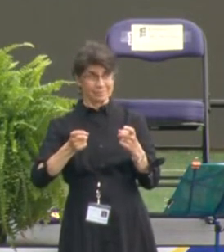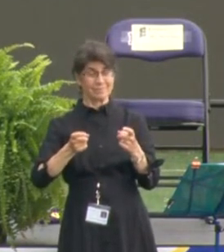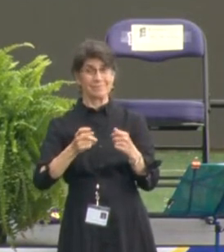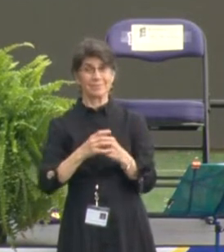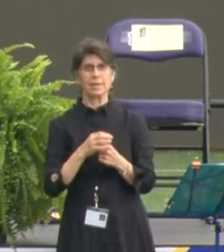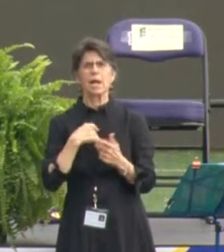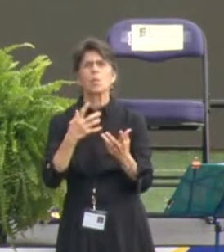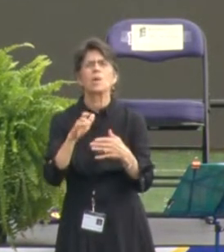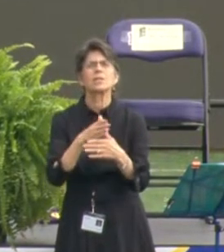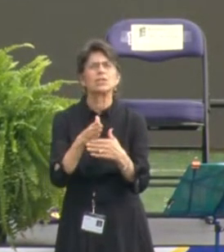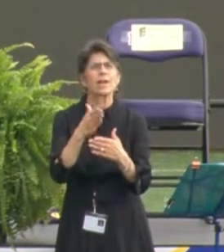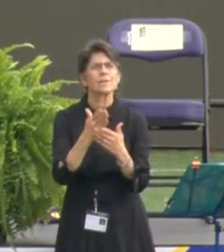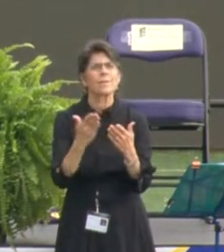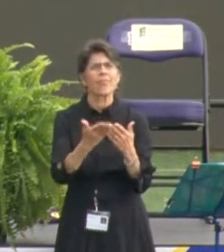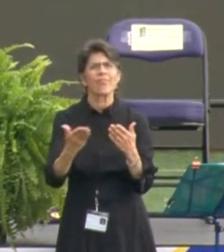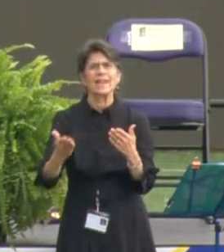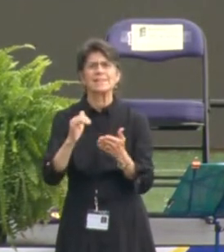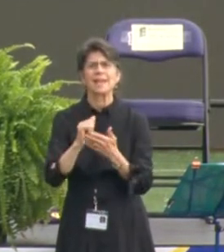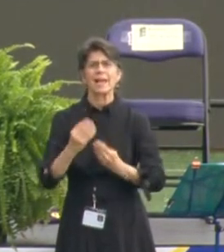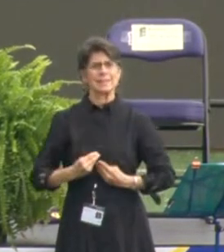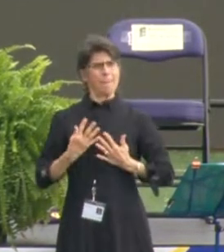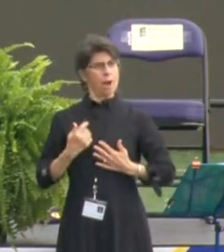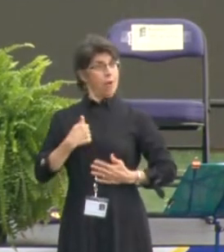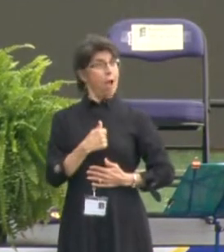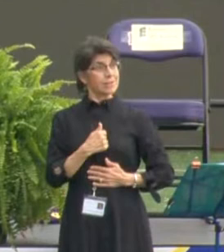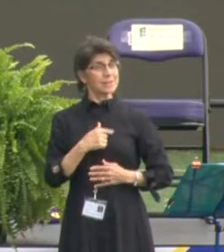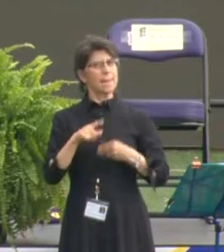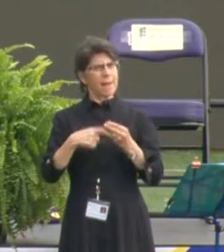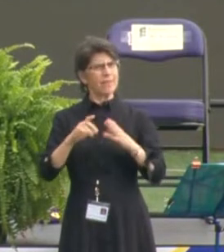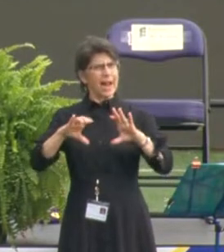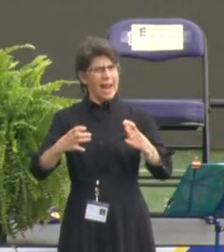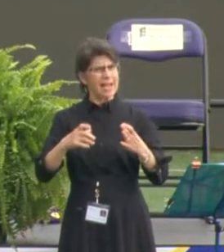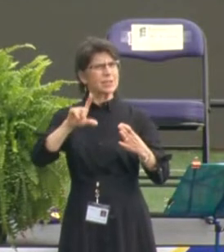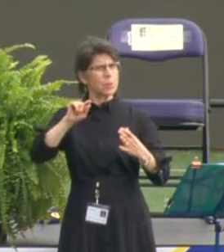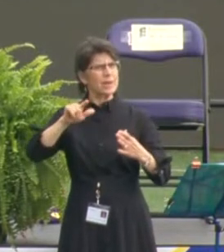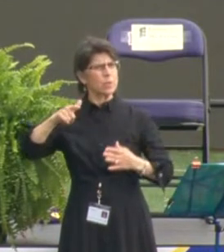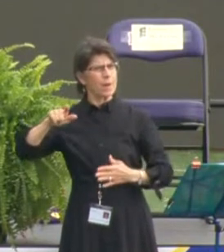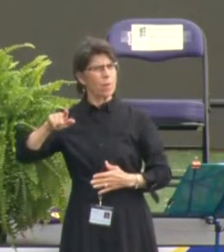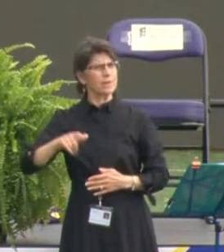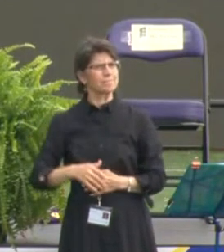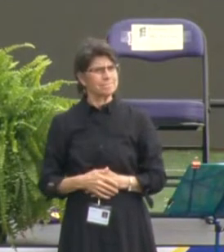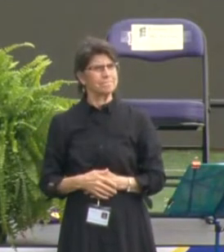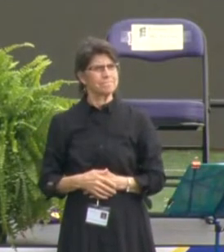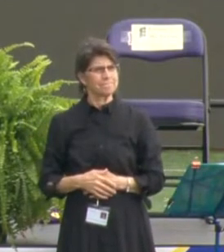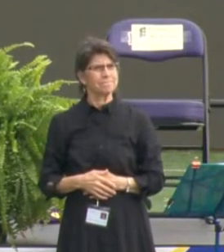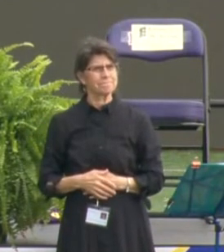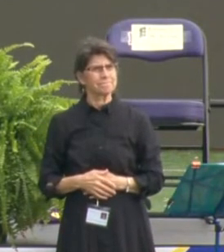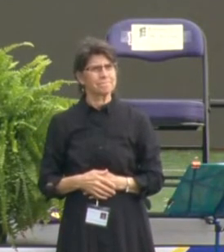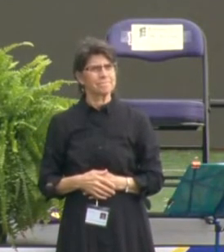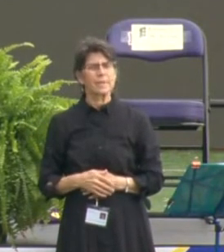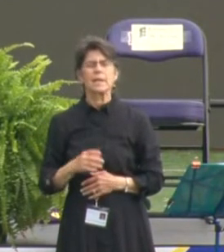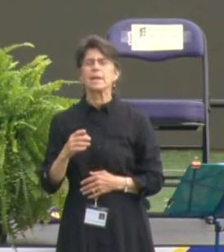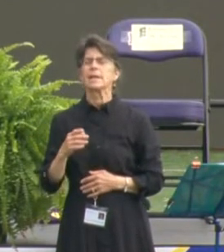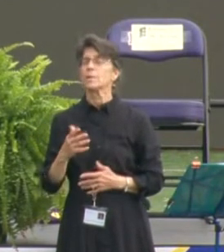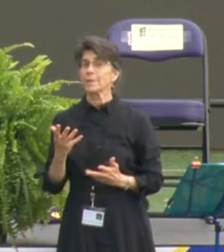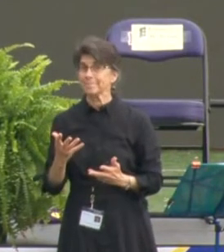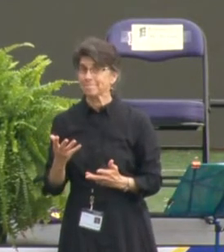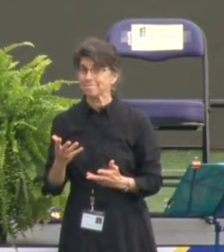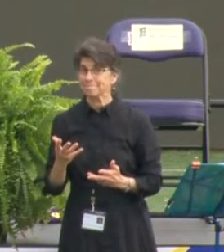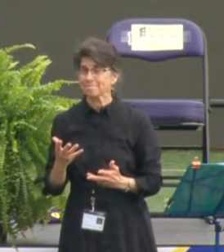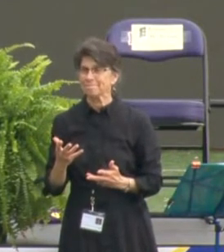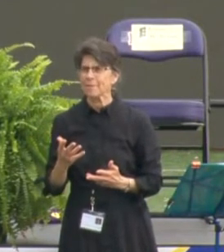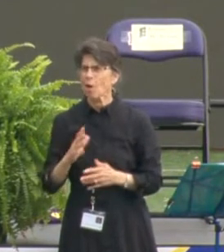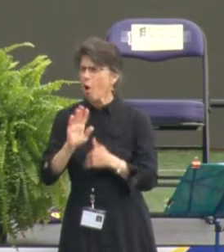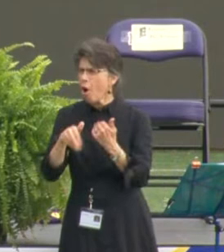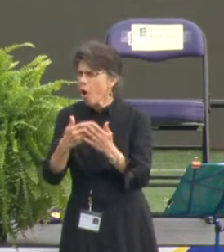And I want to share some things that have inspired us about the class of 2021. In particular,